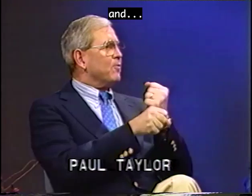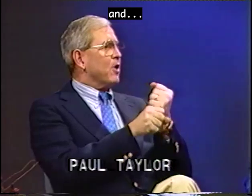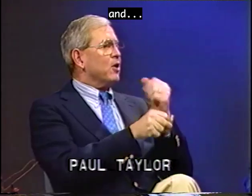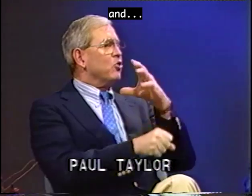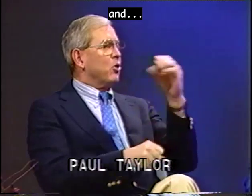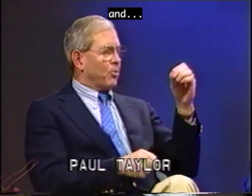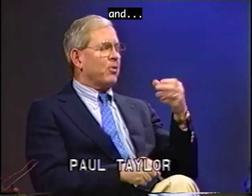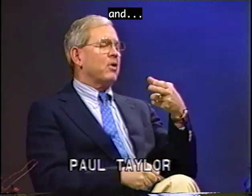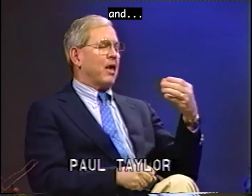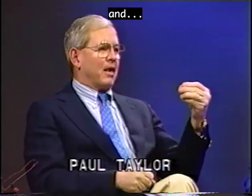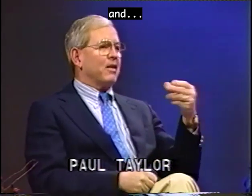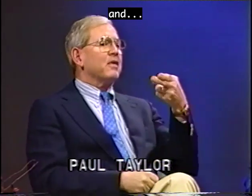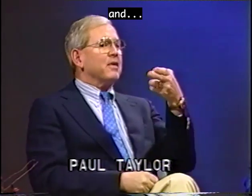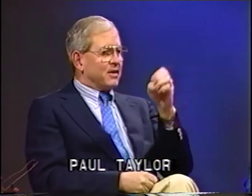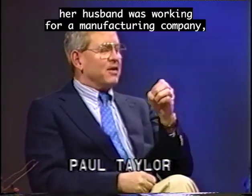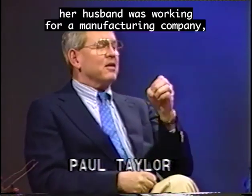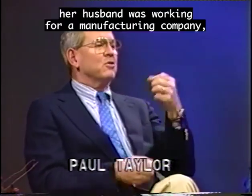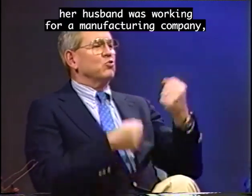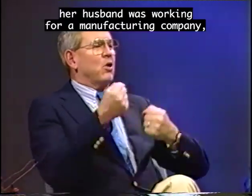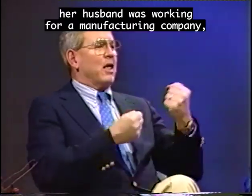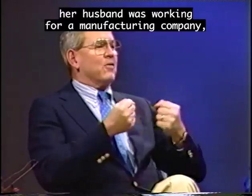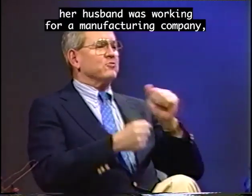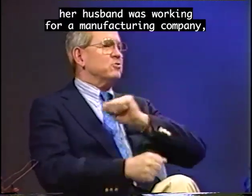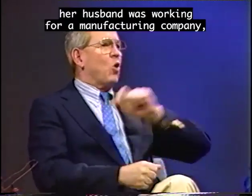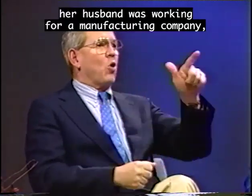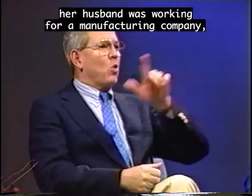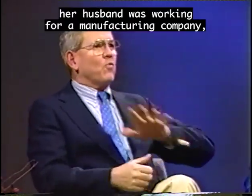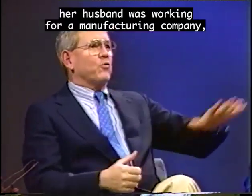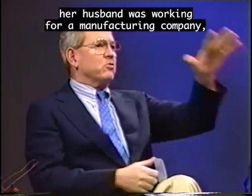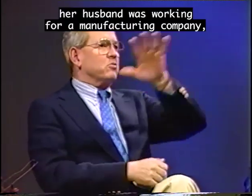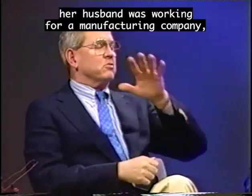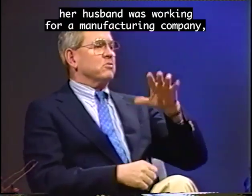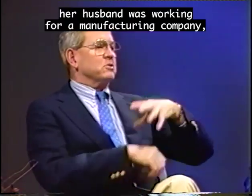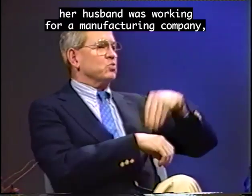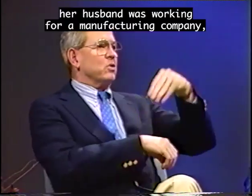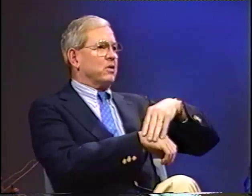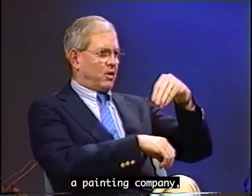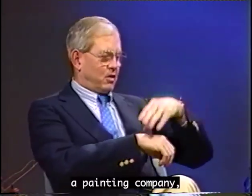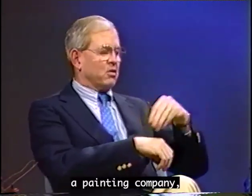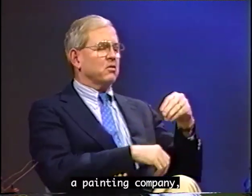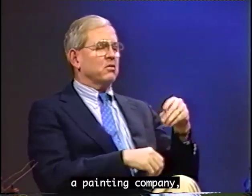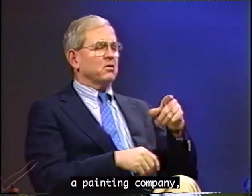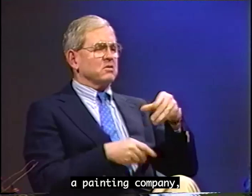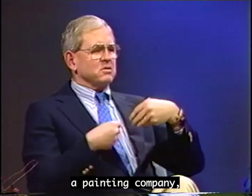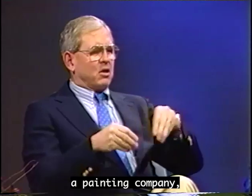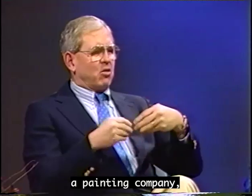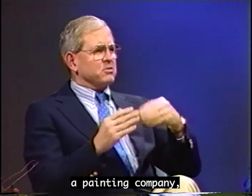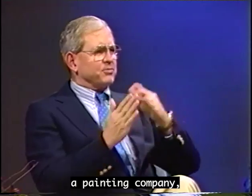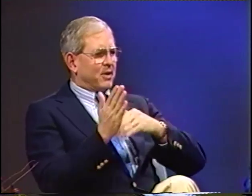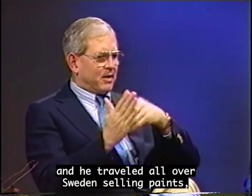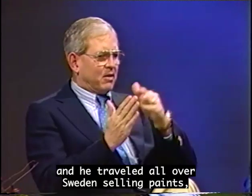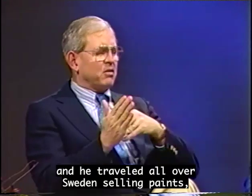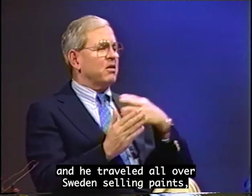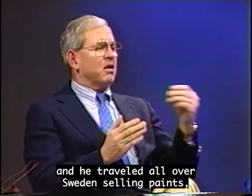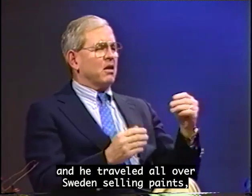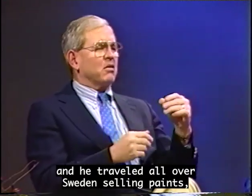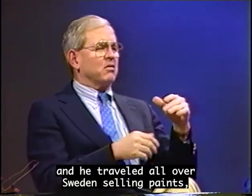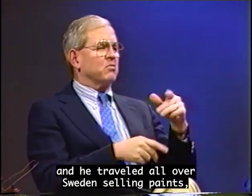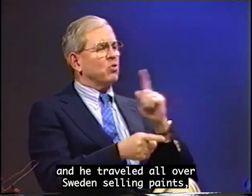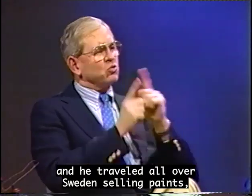And her husband was working for a manufacturing company, a painting company, and he traveled all